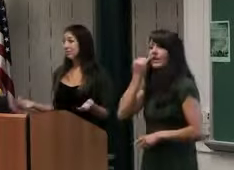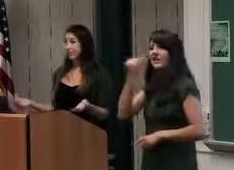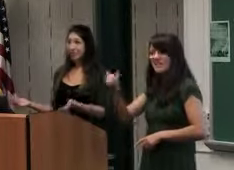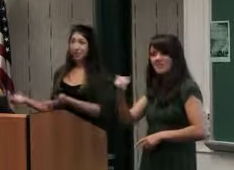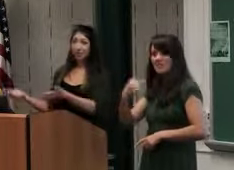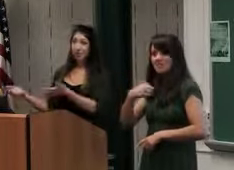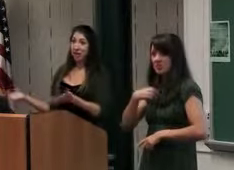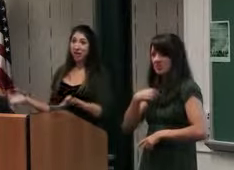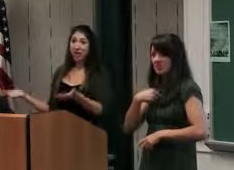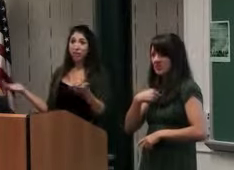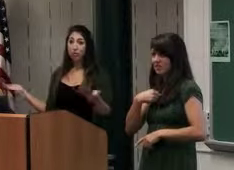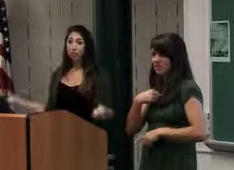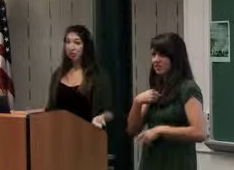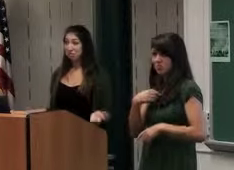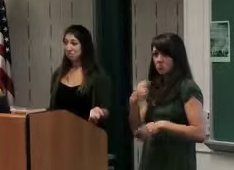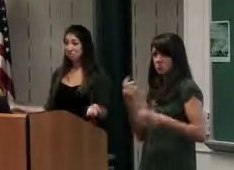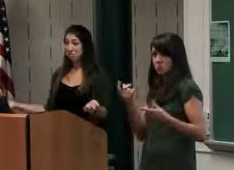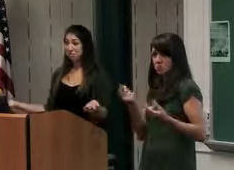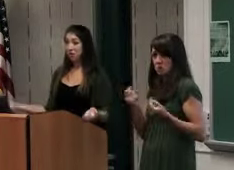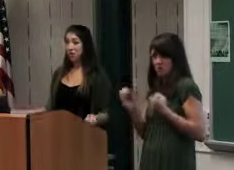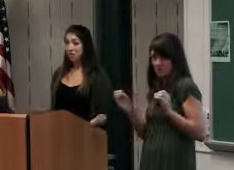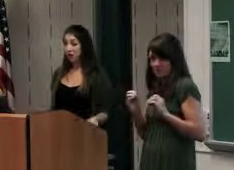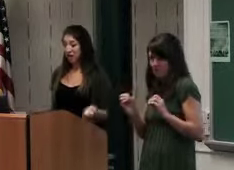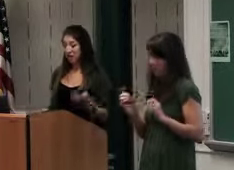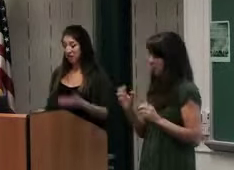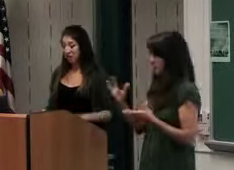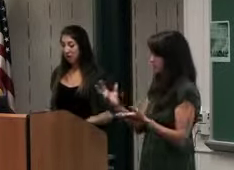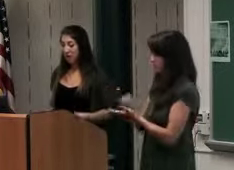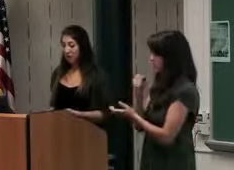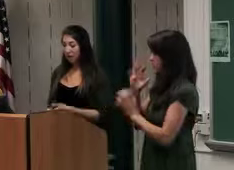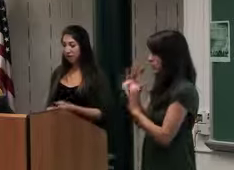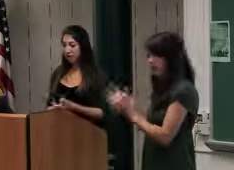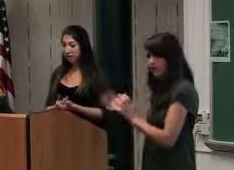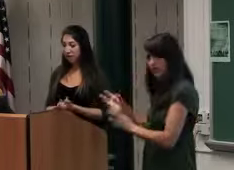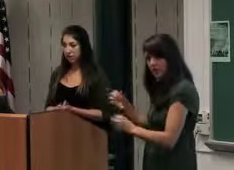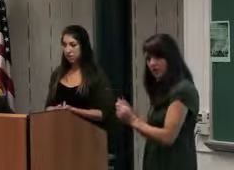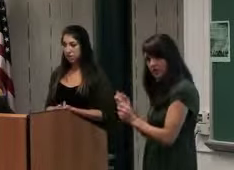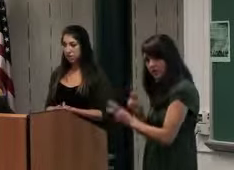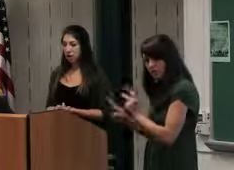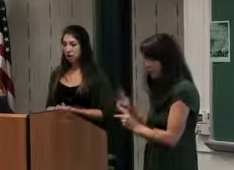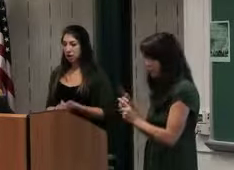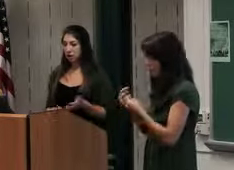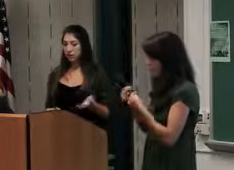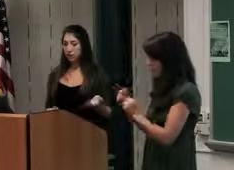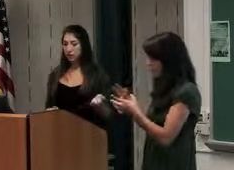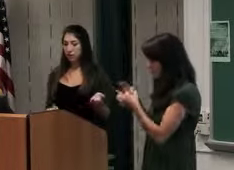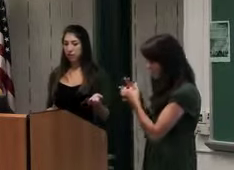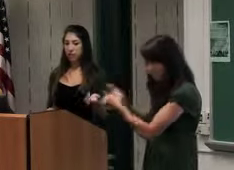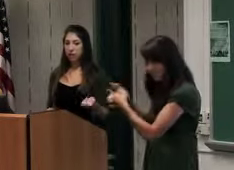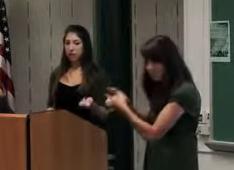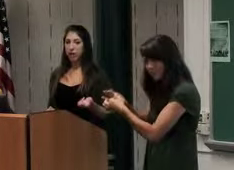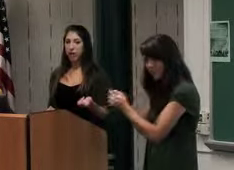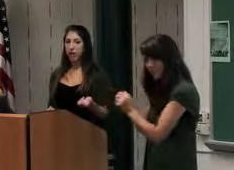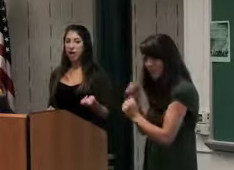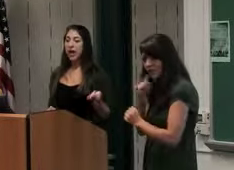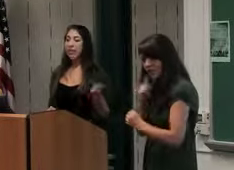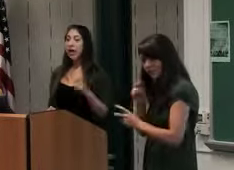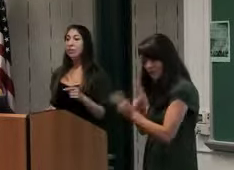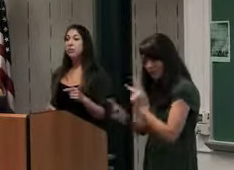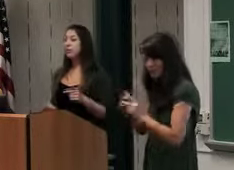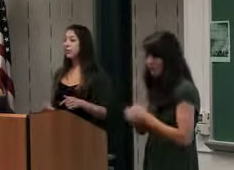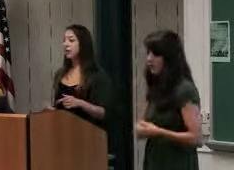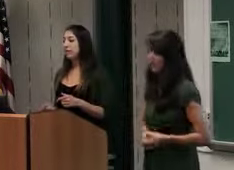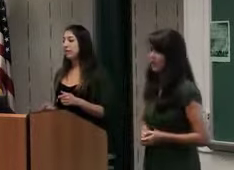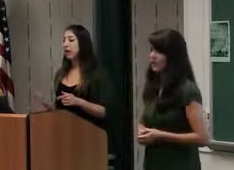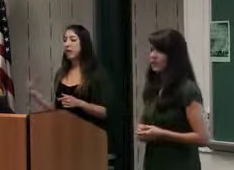I would be chatting with people and trying to build connections with them. And also, I made sure at